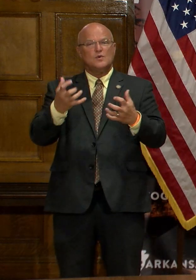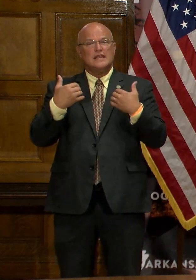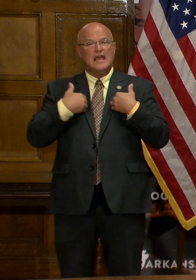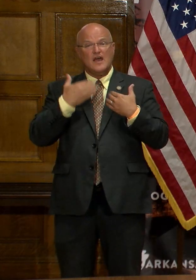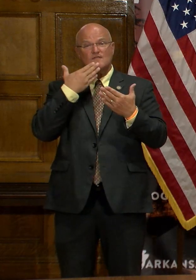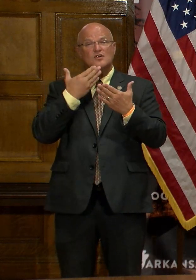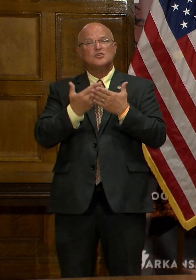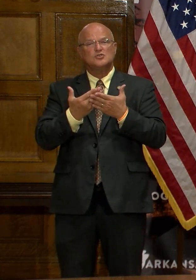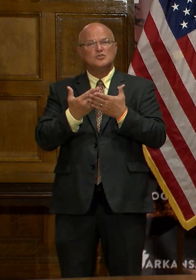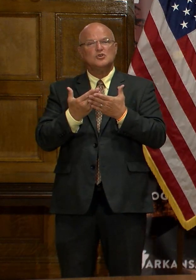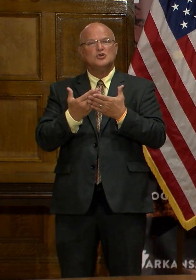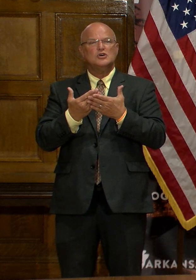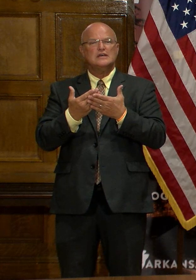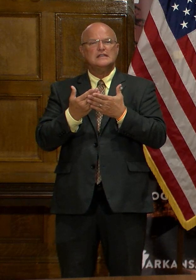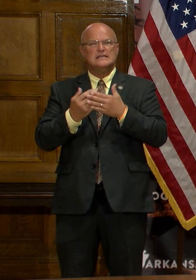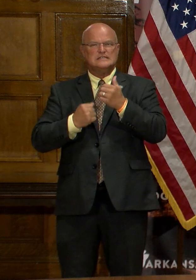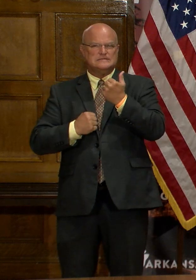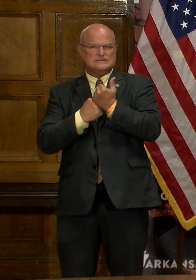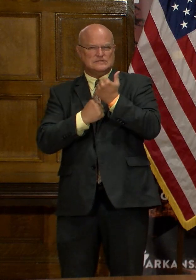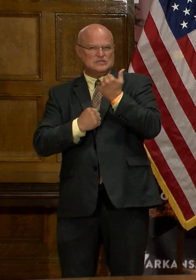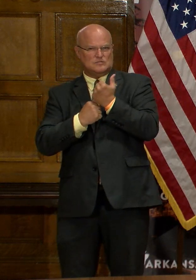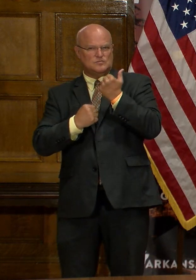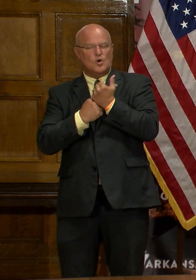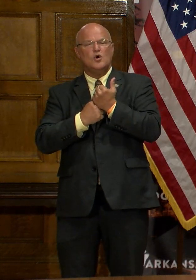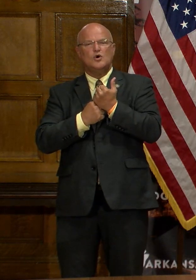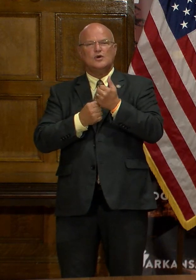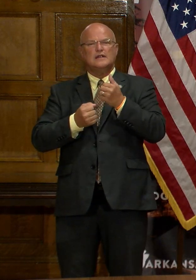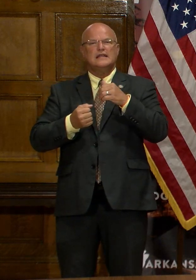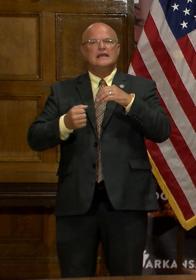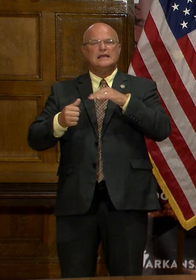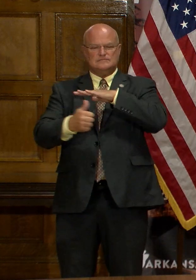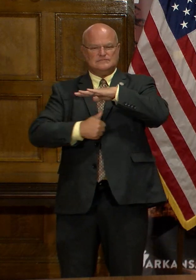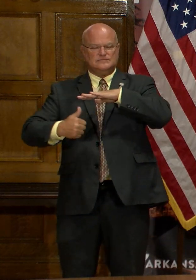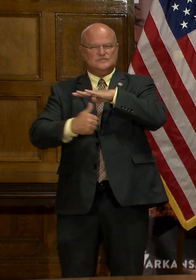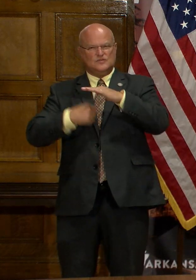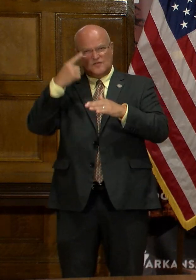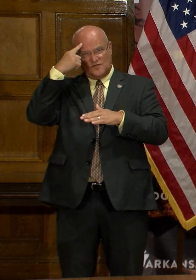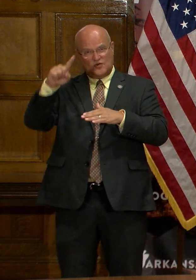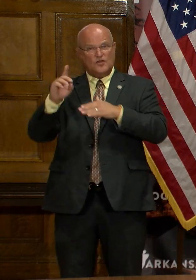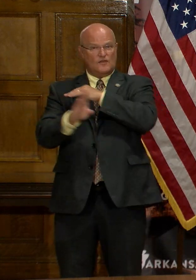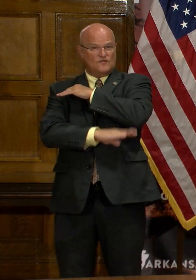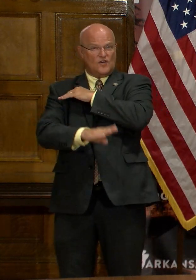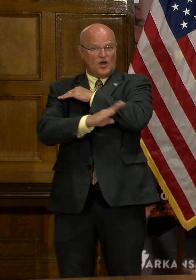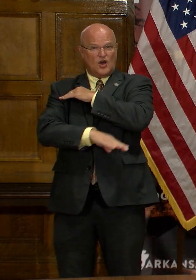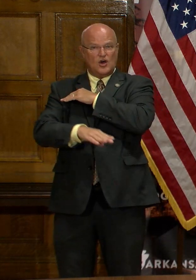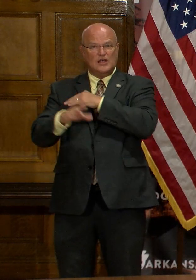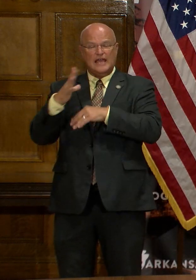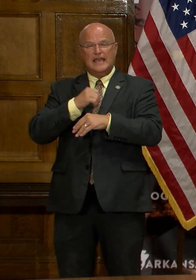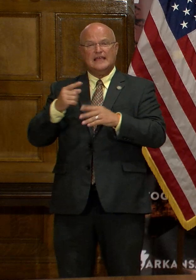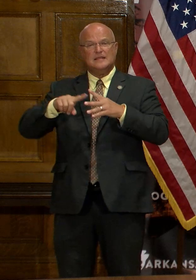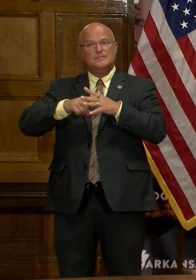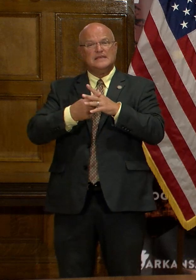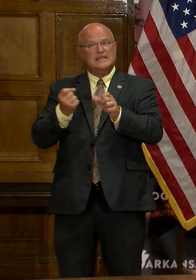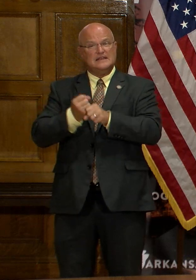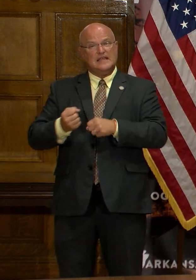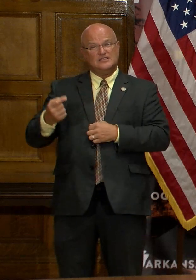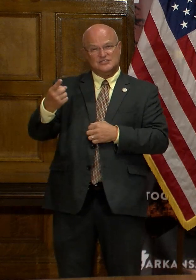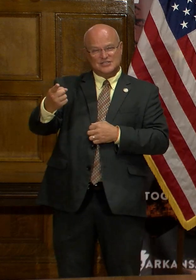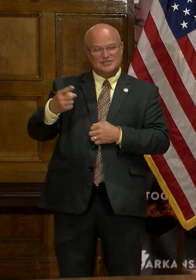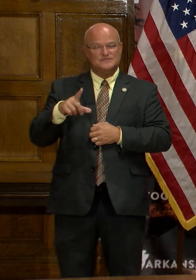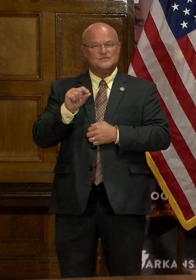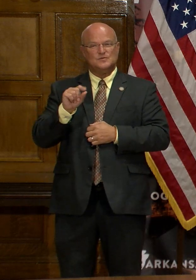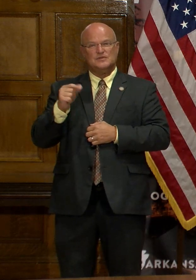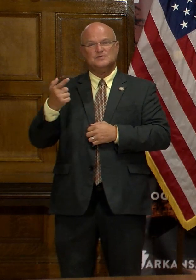have a good cushion as we go into the latter part of the fall and the first part of next year. Secondly, I